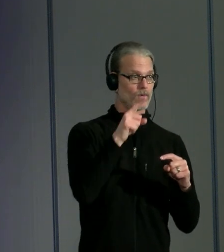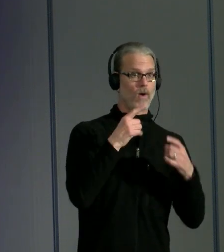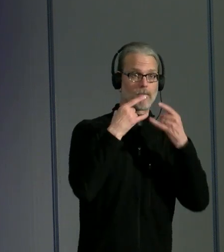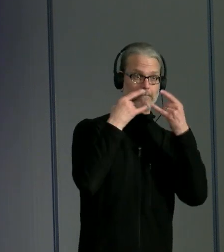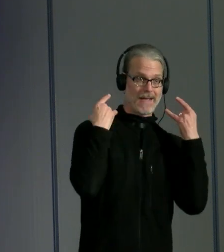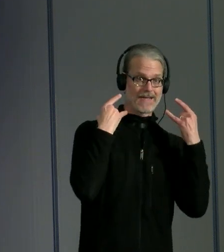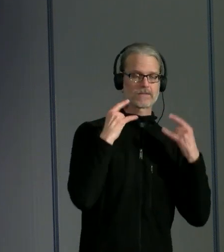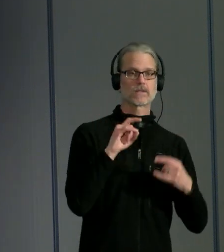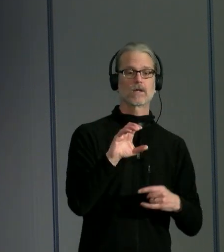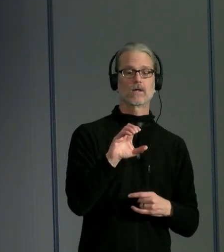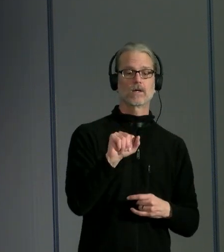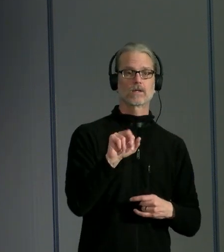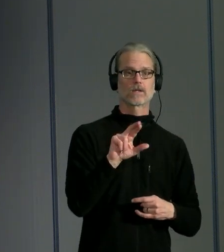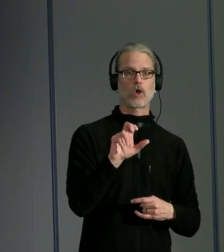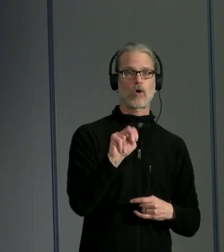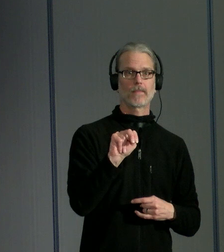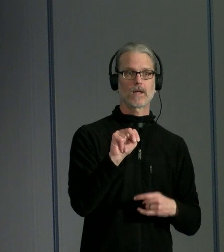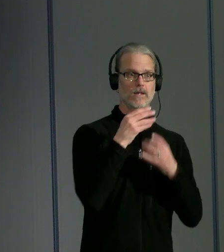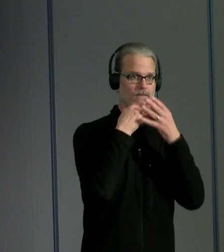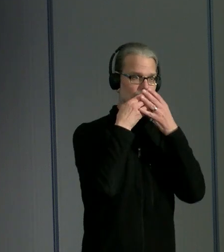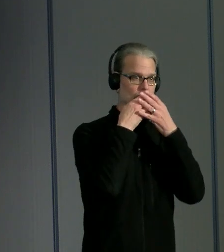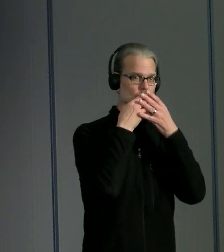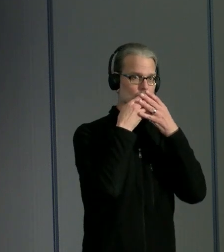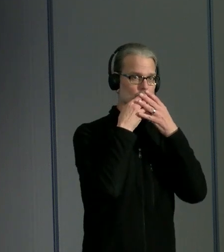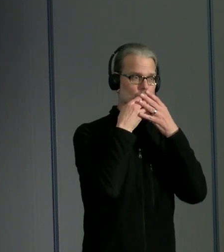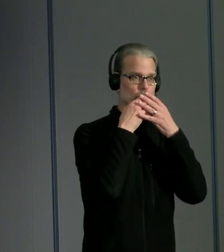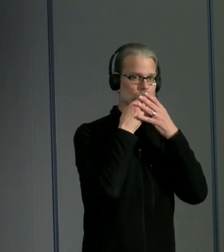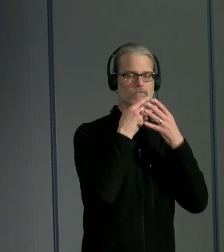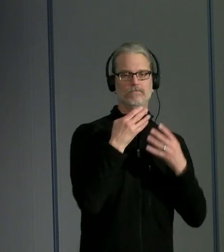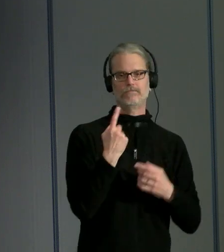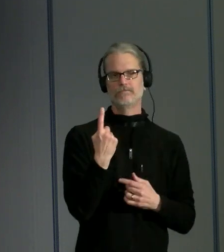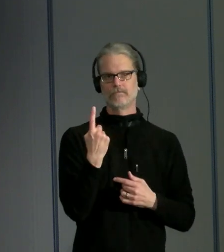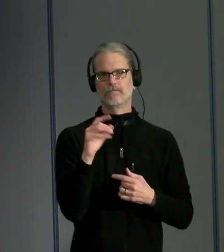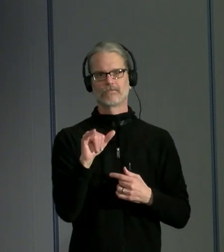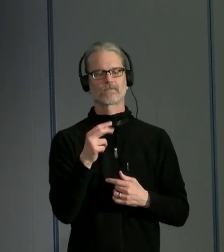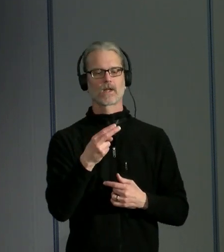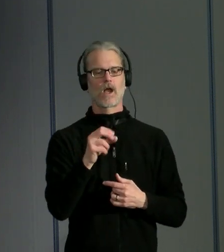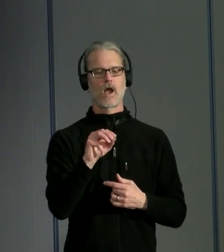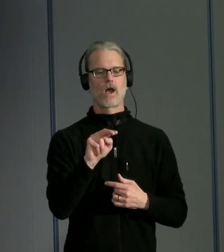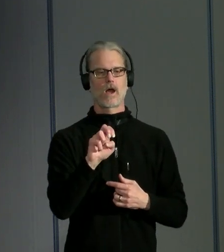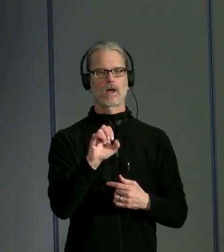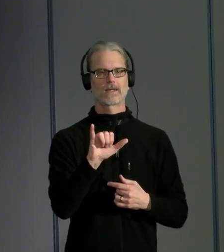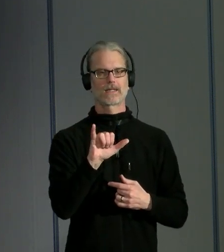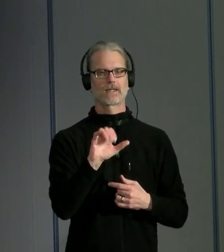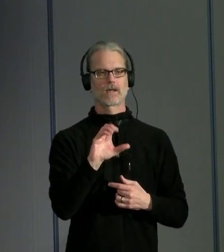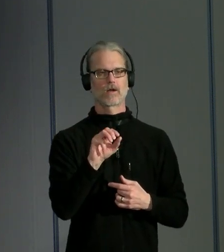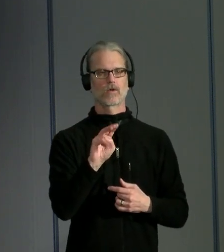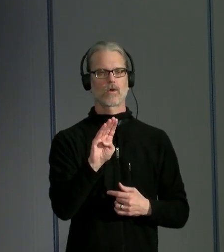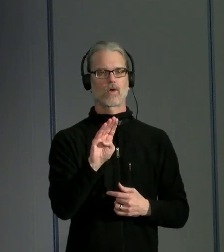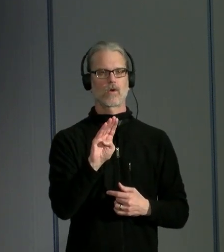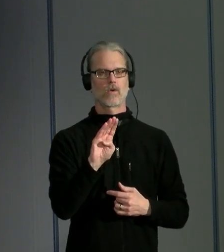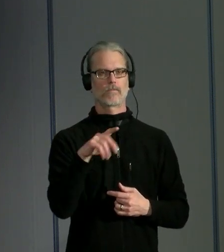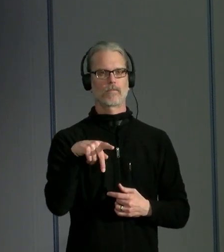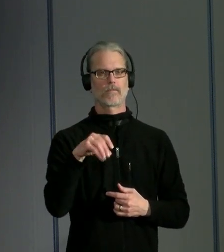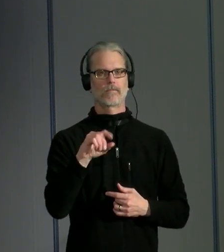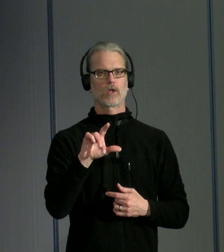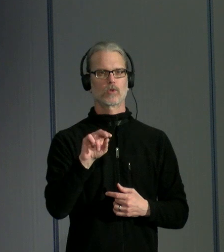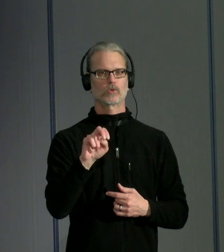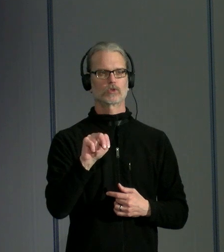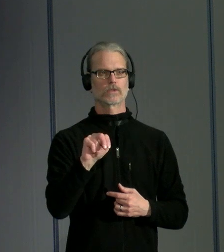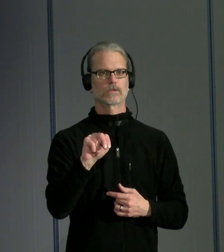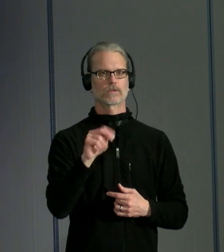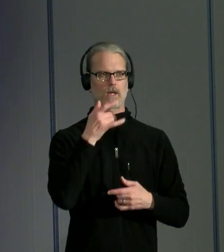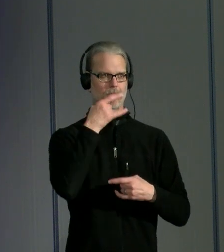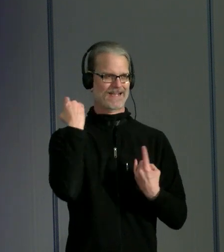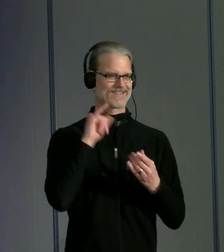a carbon filter. So one example of that would be the honeycomb pollution mask, which is made by the I Can